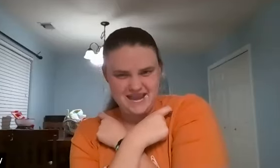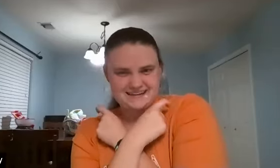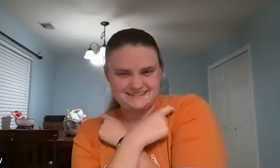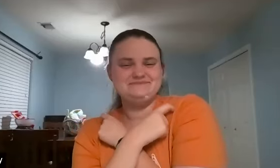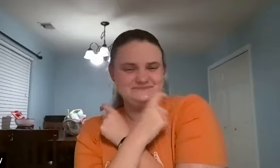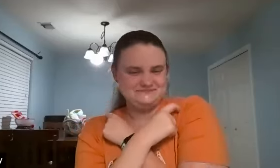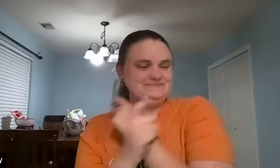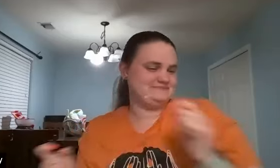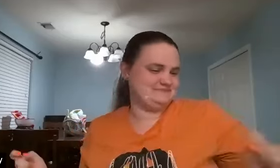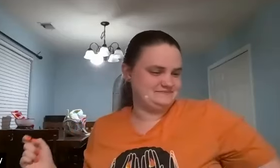Bat.